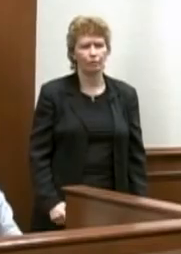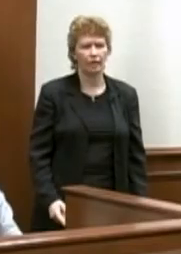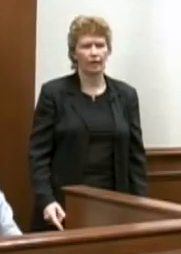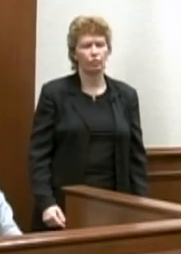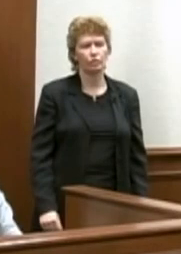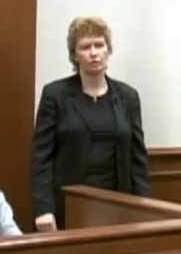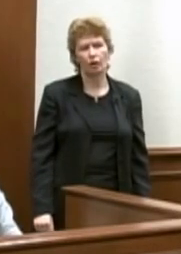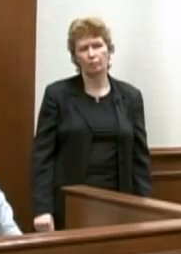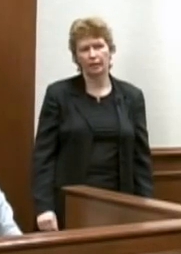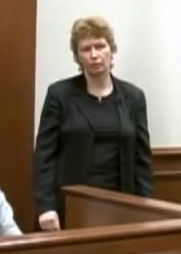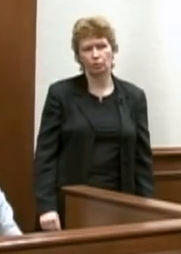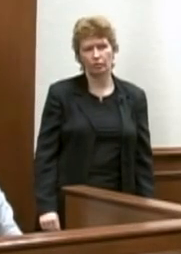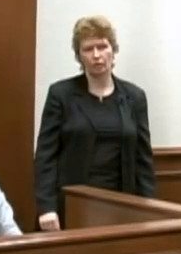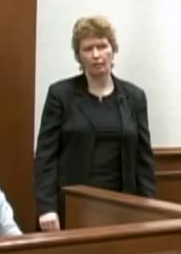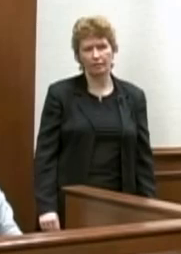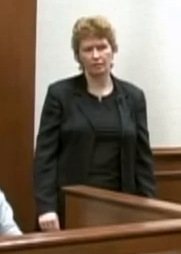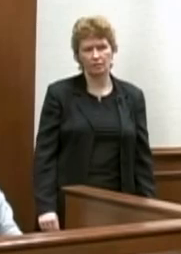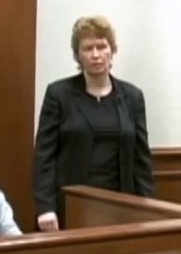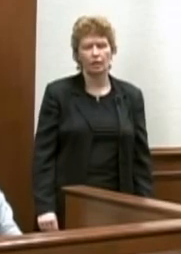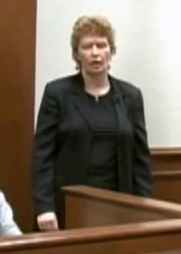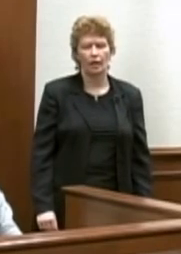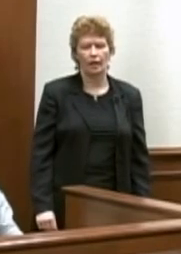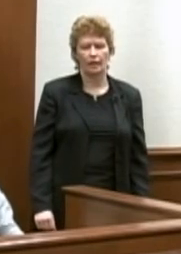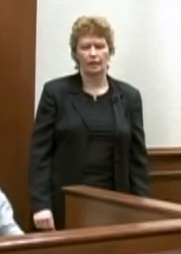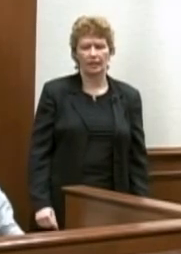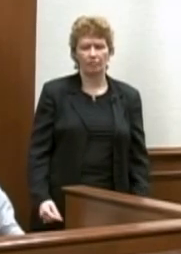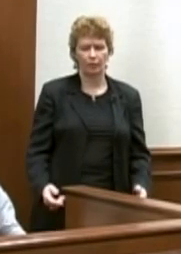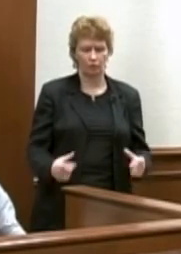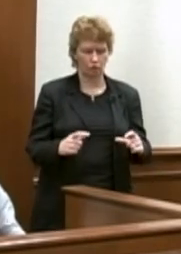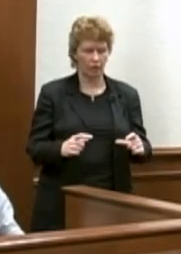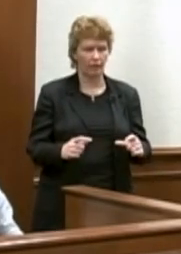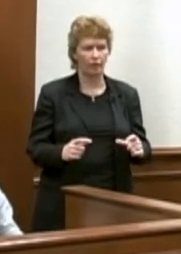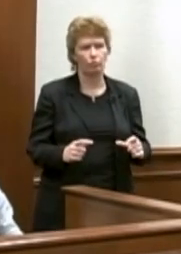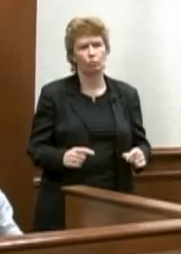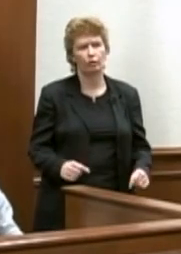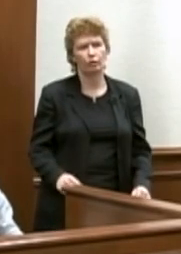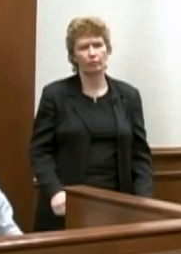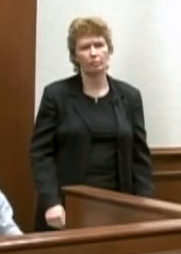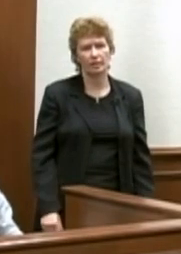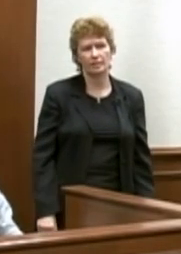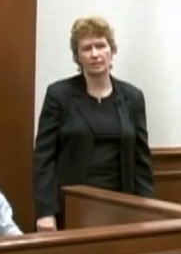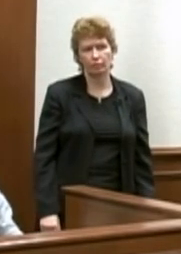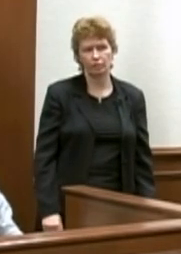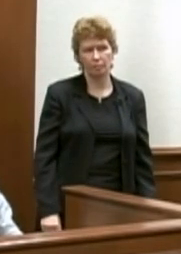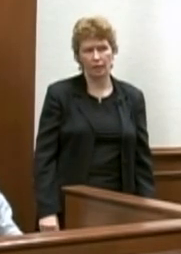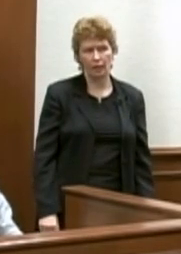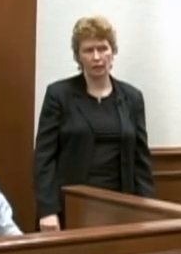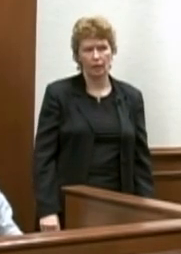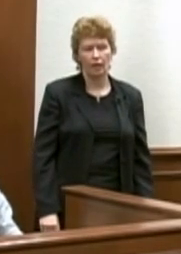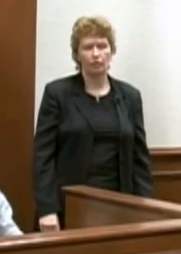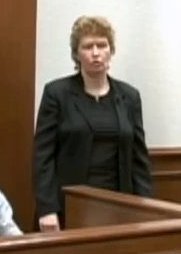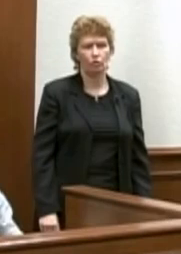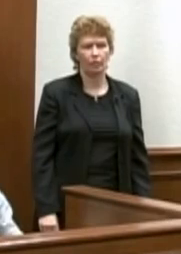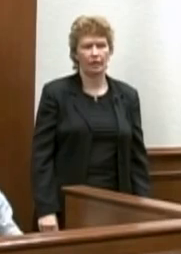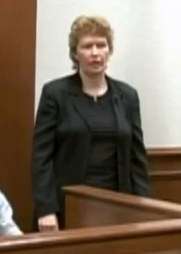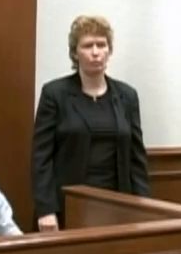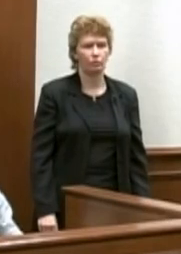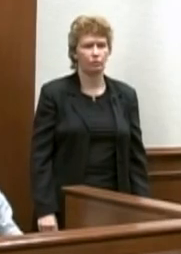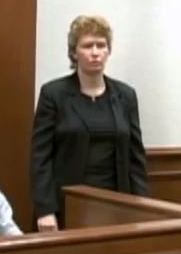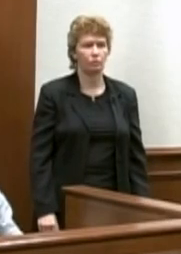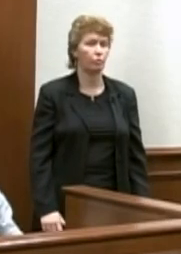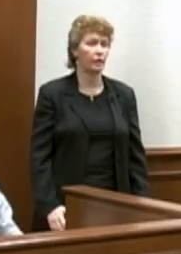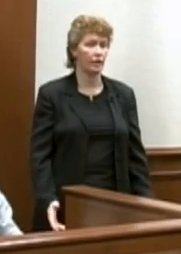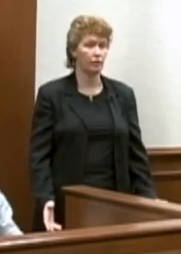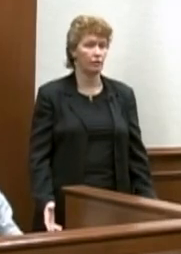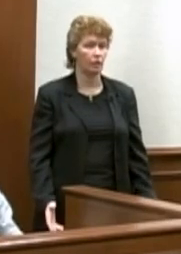Shortly after that, Chris called me into his office and gave me a check that was worth 3 months severance pay and told me that I